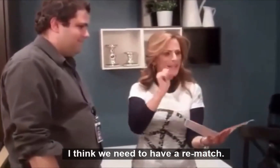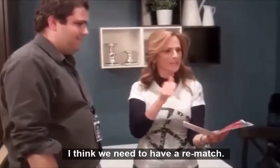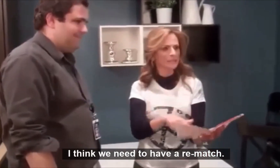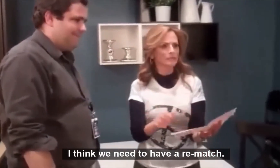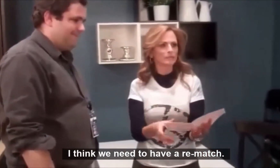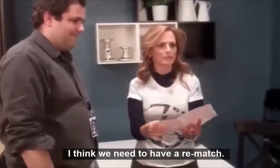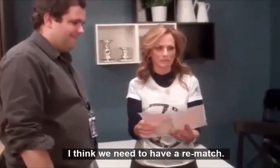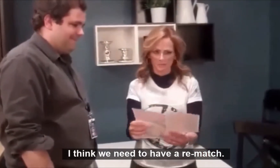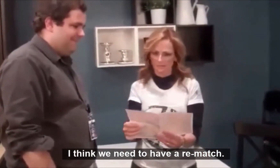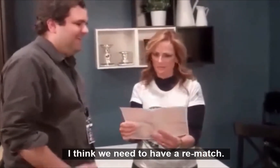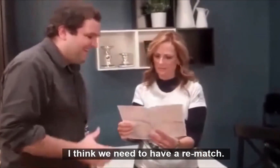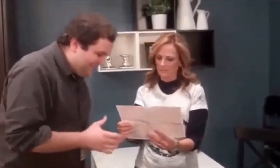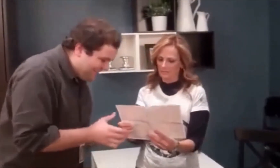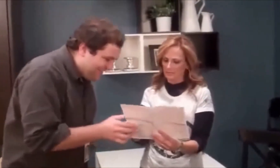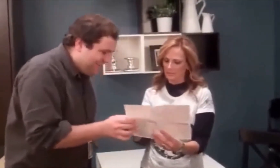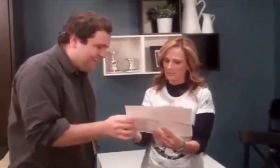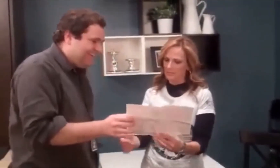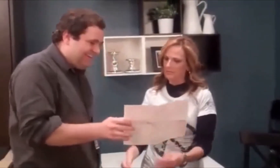I think we need to have a rematch.